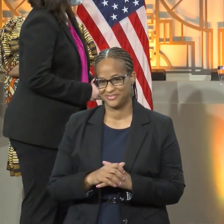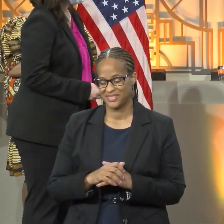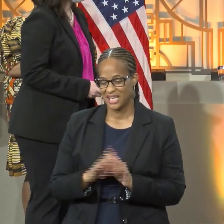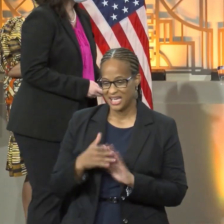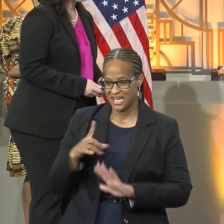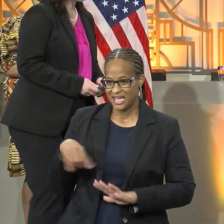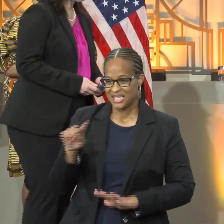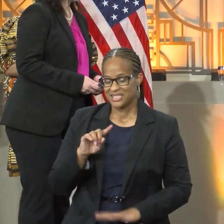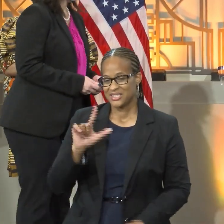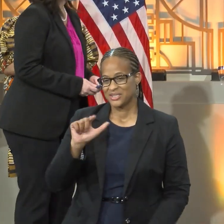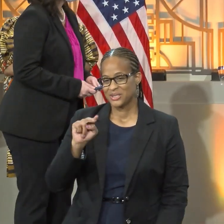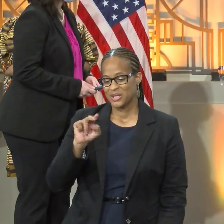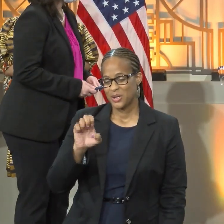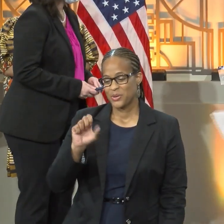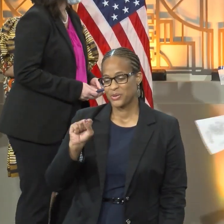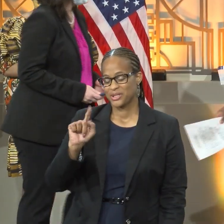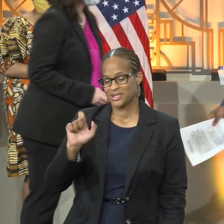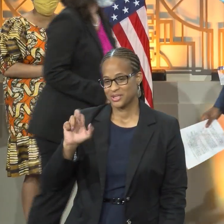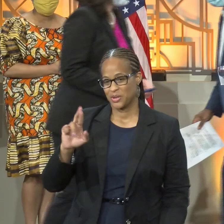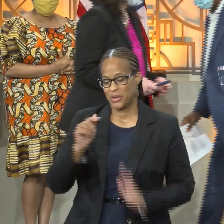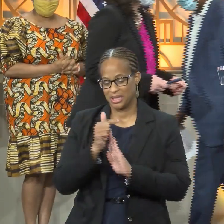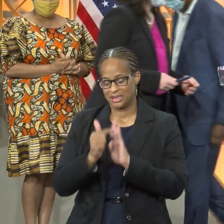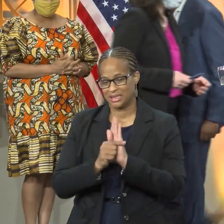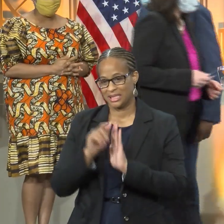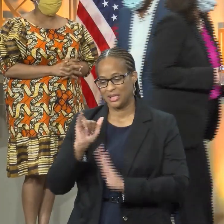with Lone Star Legal Aid. Donna.